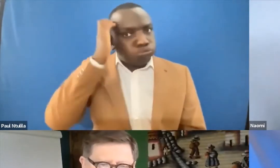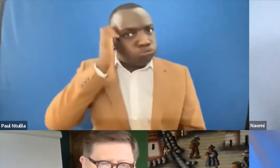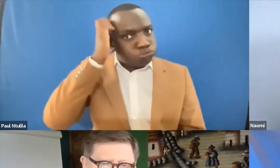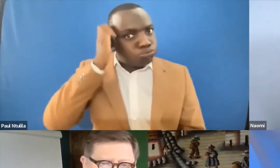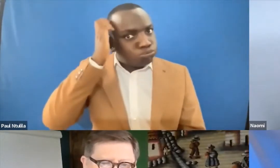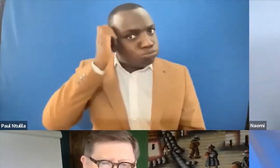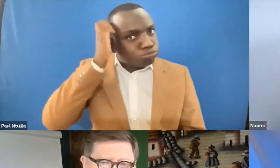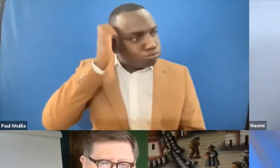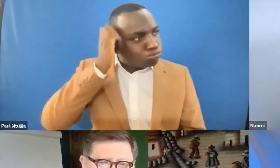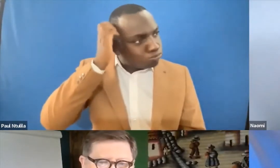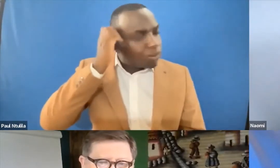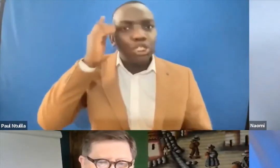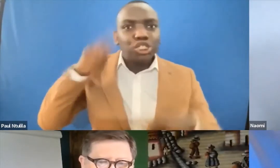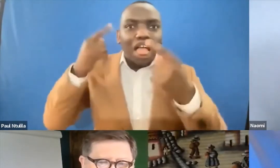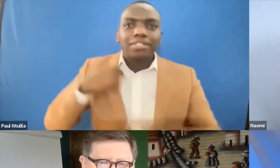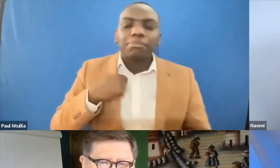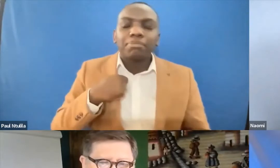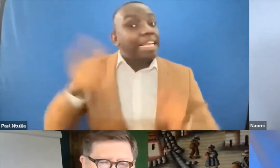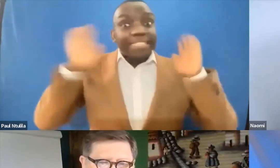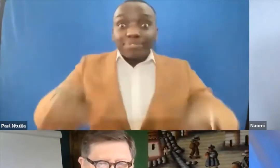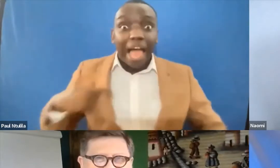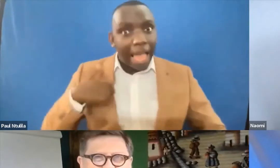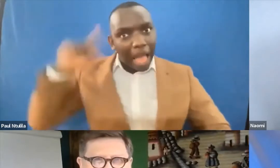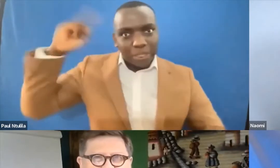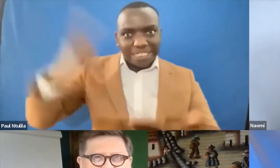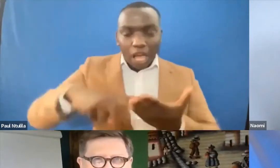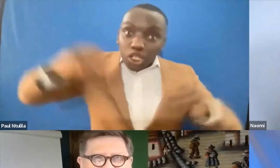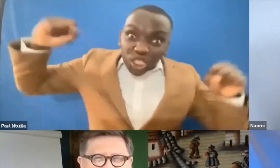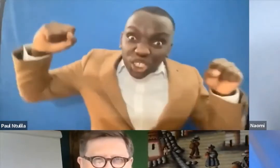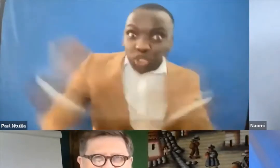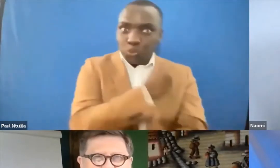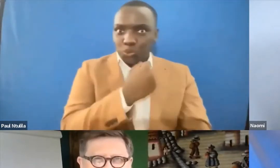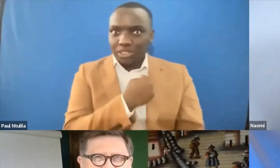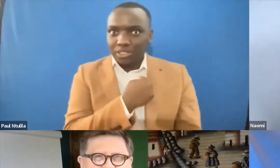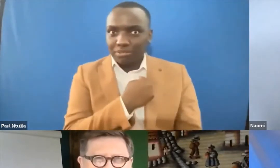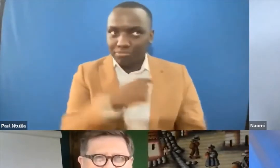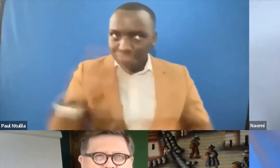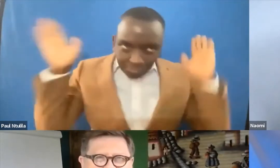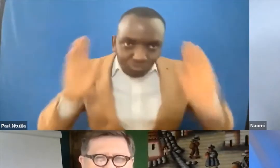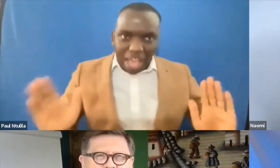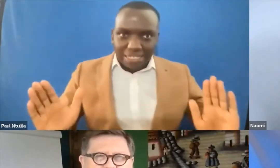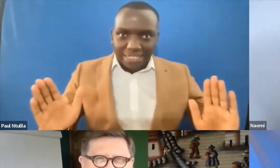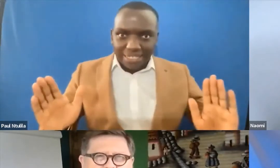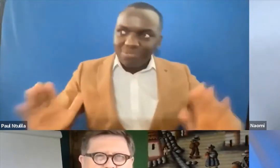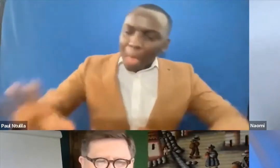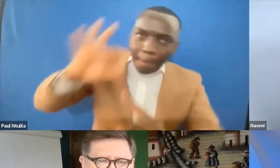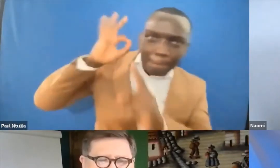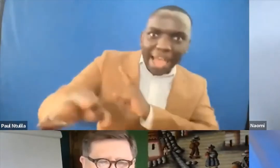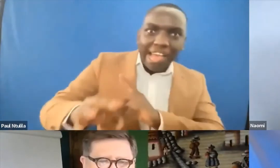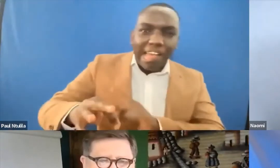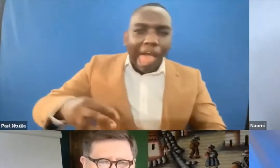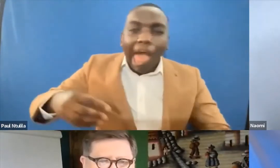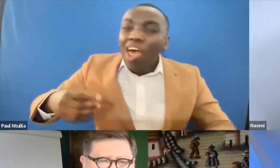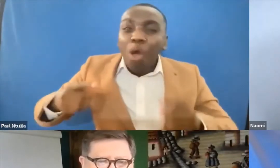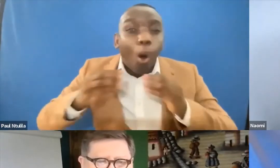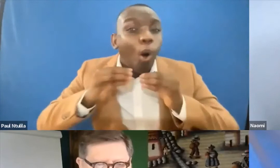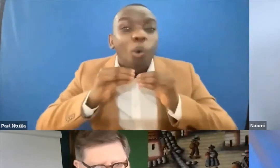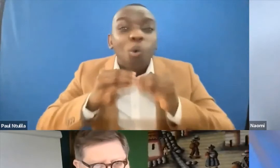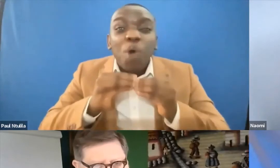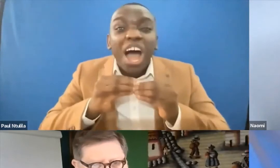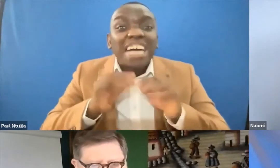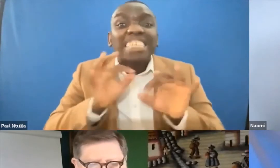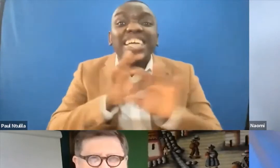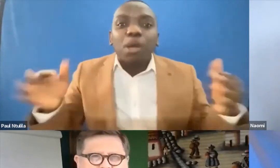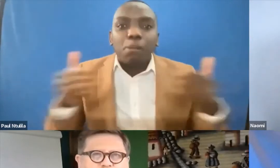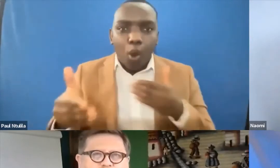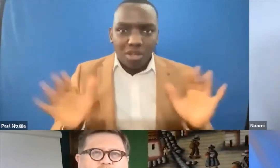to them how they could move forwards with this. And it was a really, really difficult moment. But I had to make that decision that, yes, I was